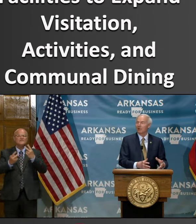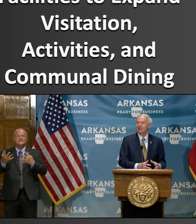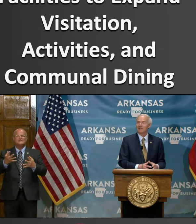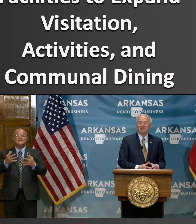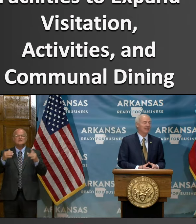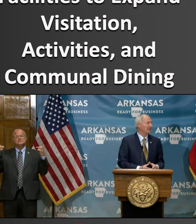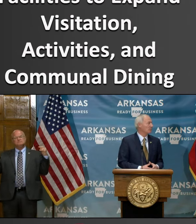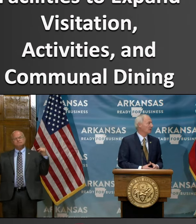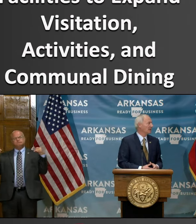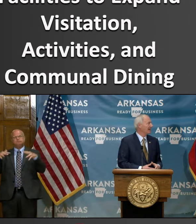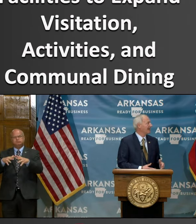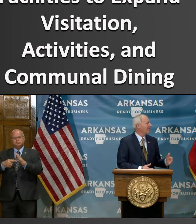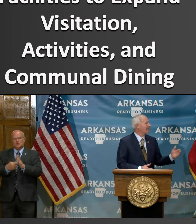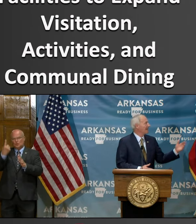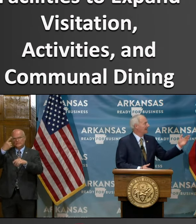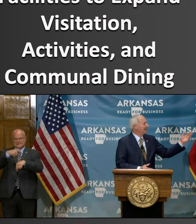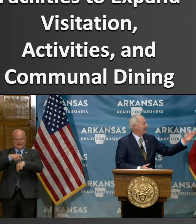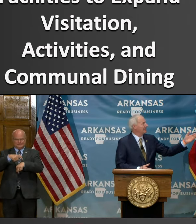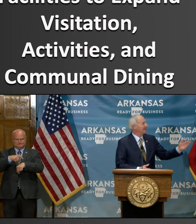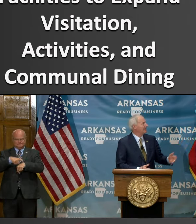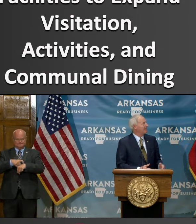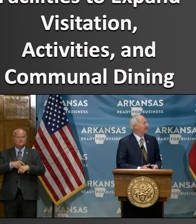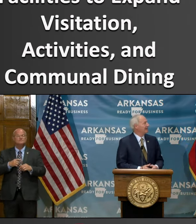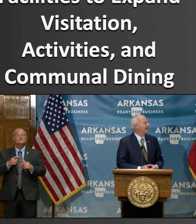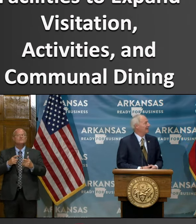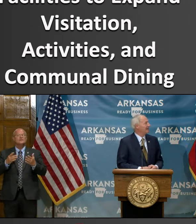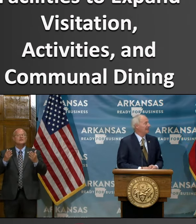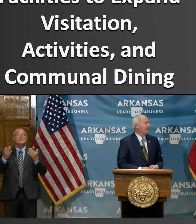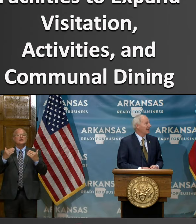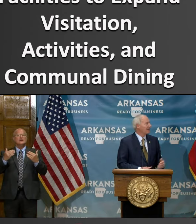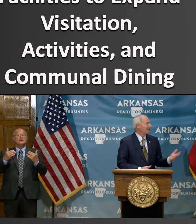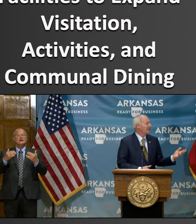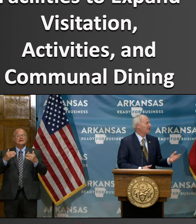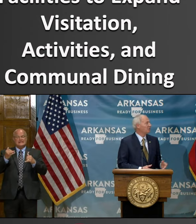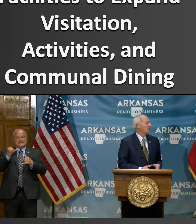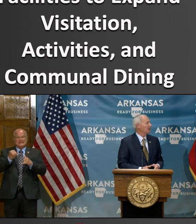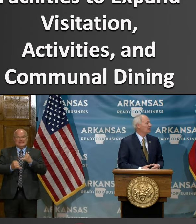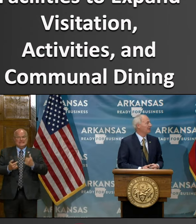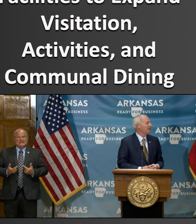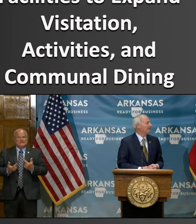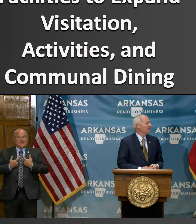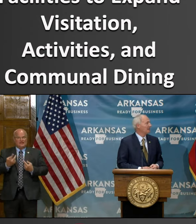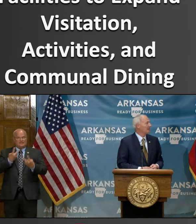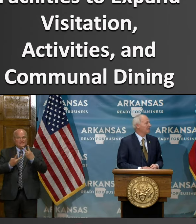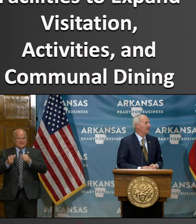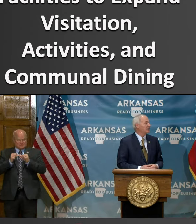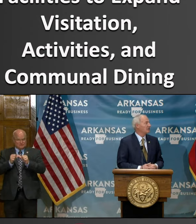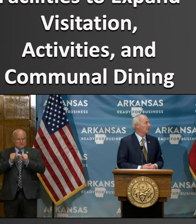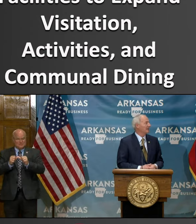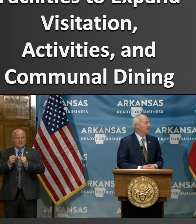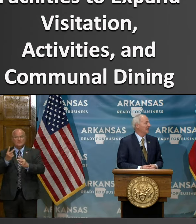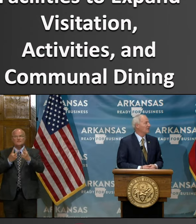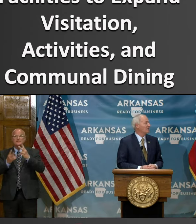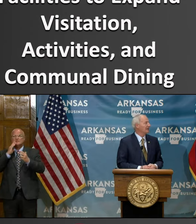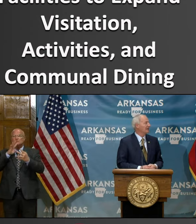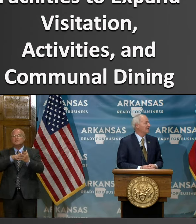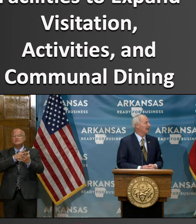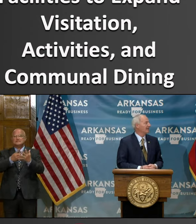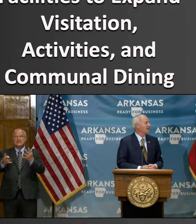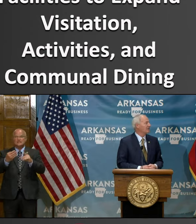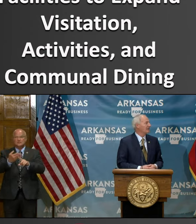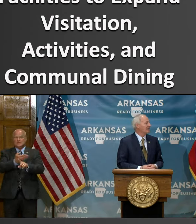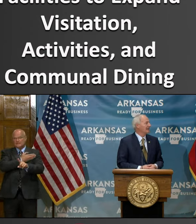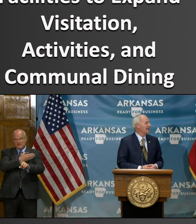visitors do not all inundate at one time. And then the end-of-life visits will continue. Visits will be scheduled